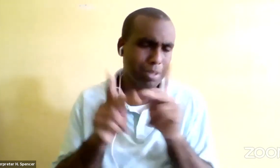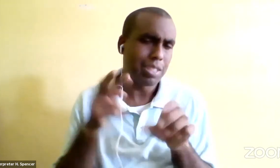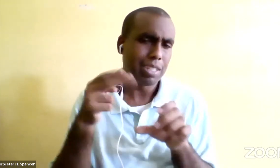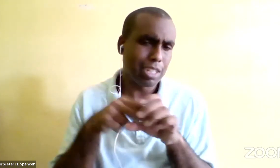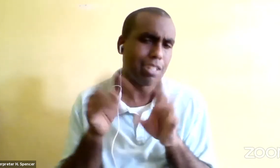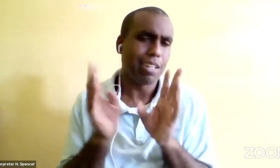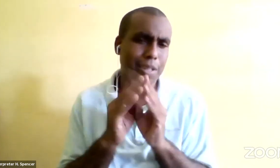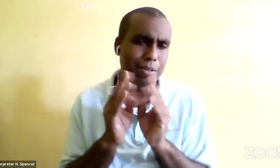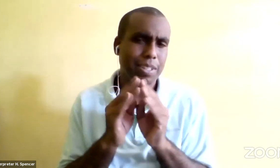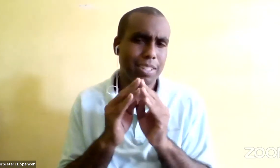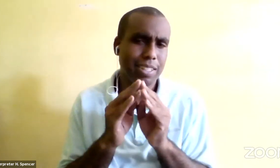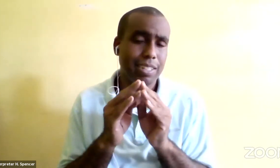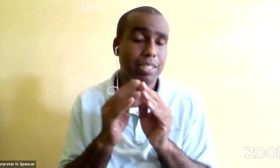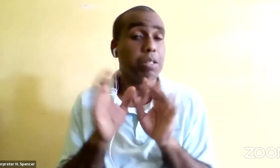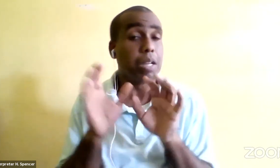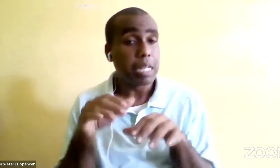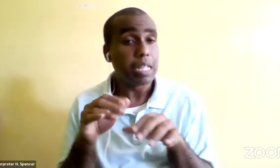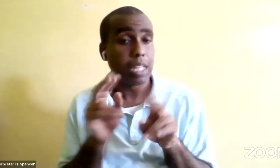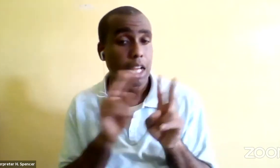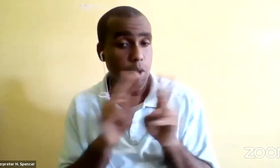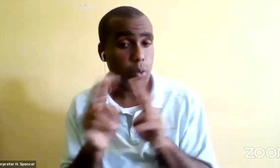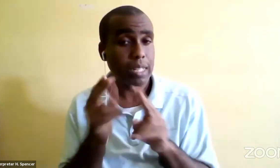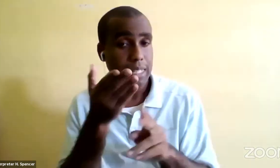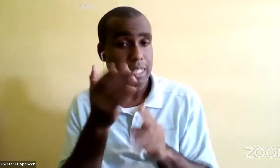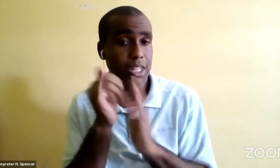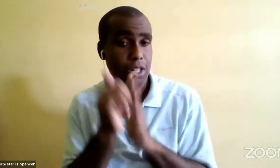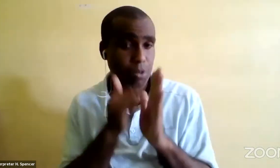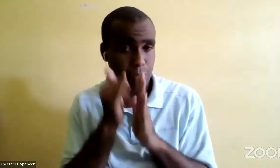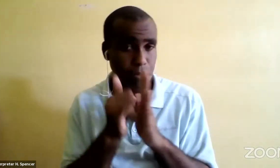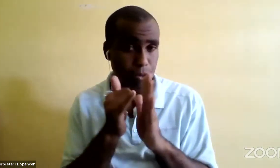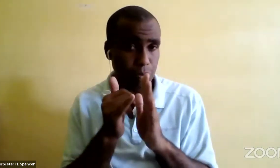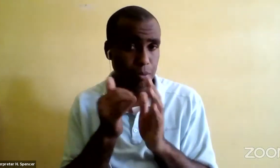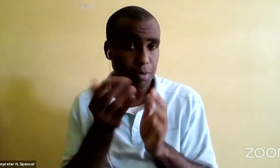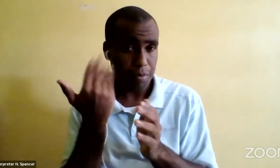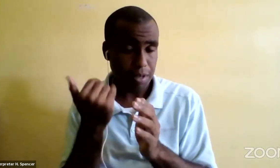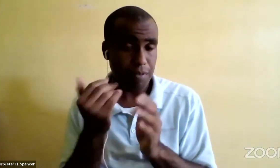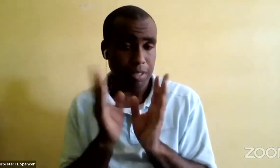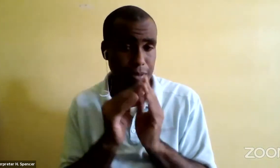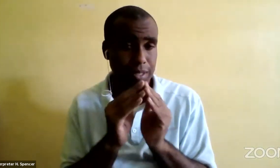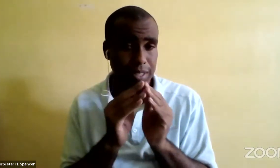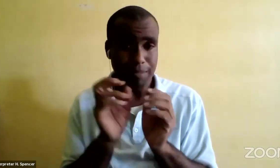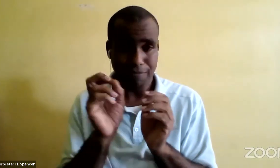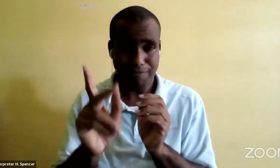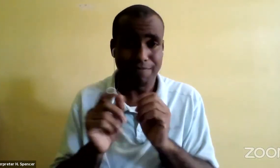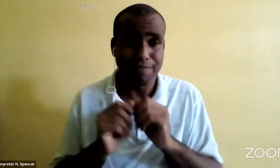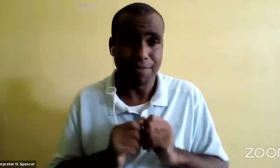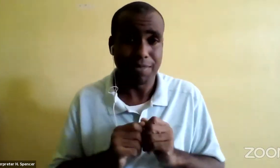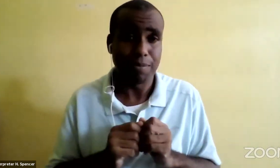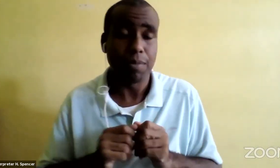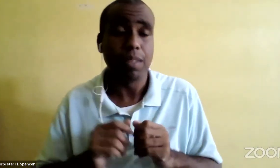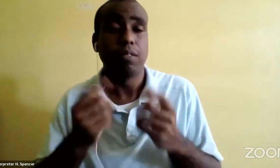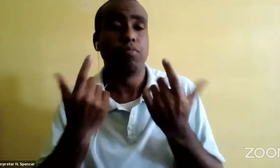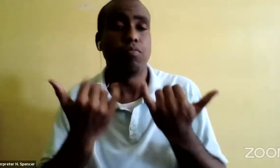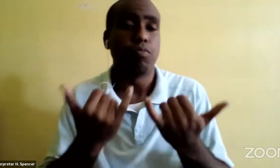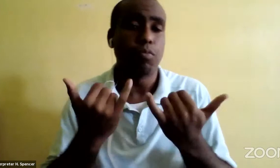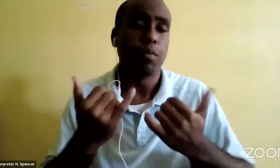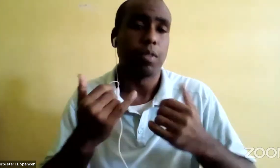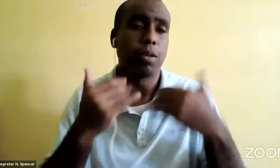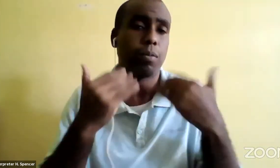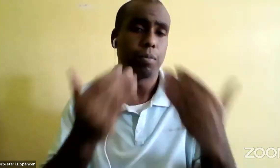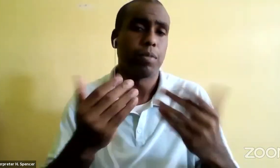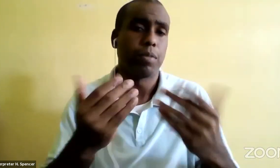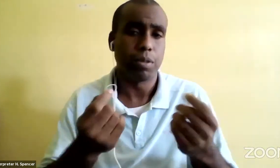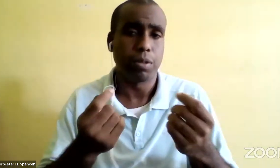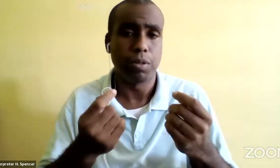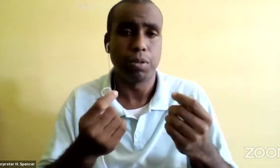join YouTube to watch it. Right. So I'm going to just quickly first start off by sharing